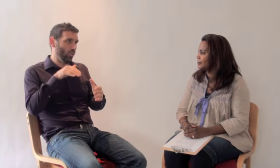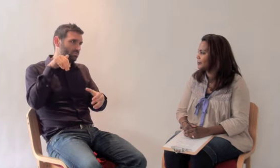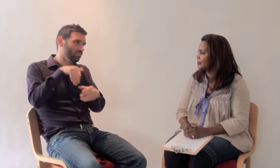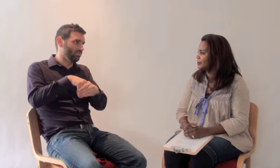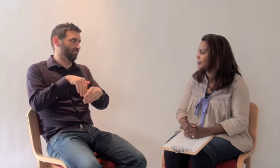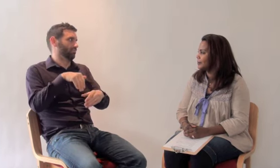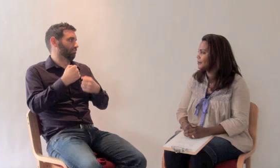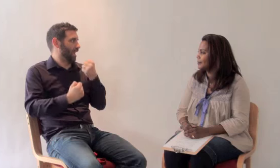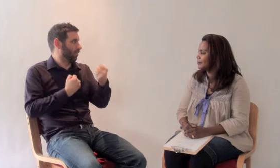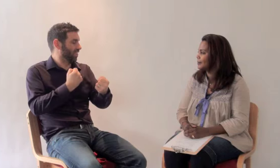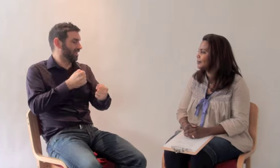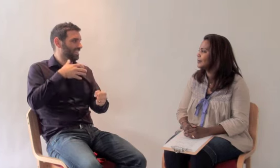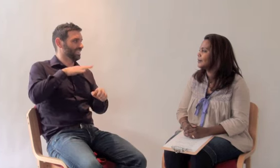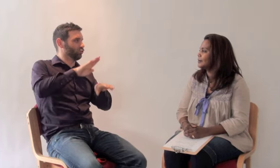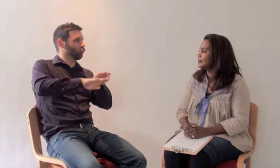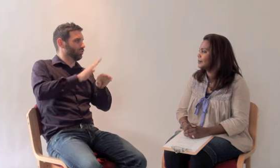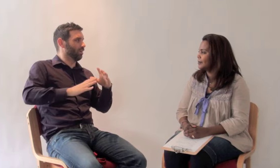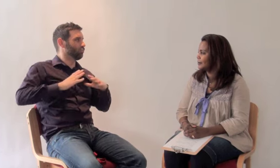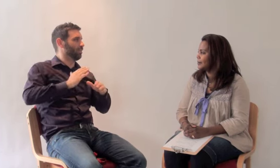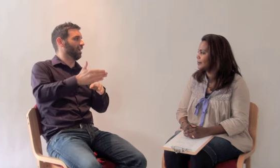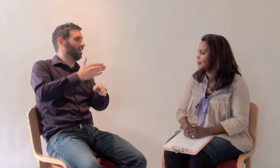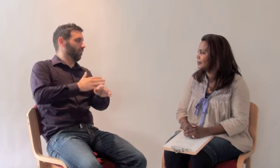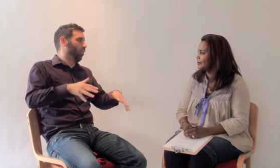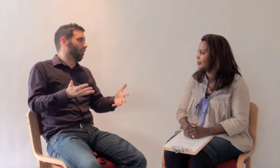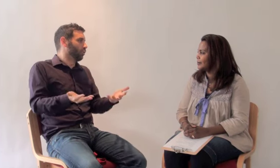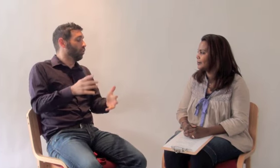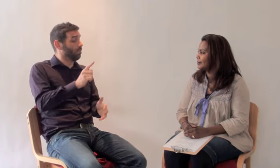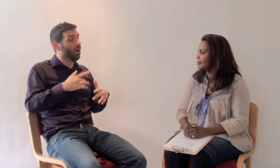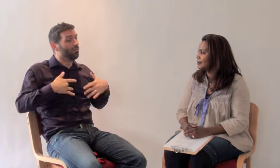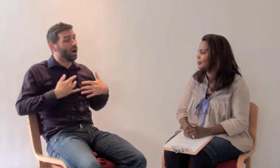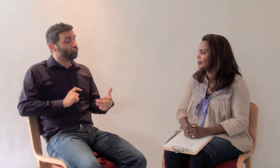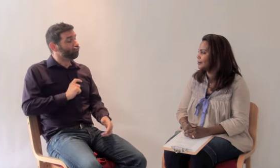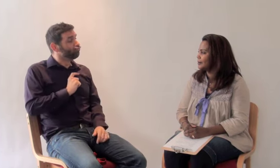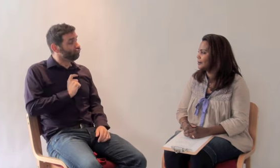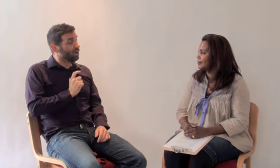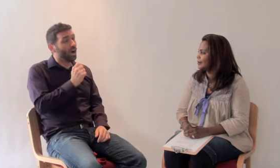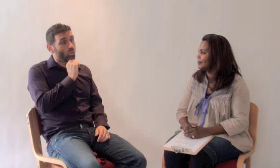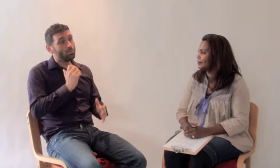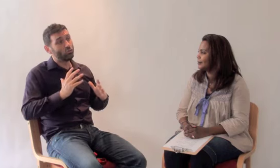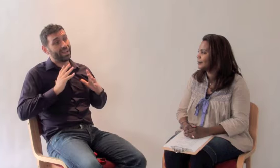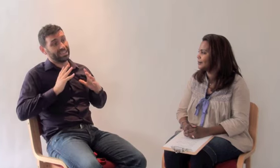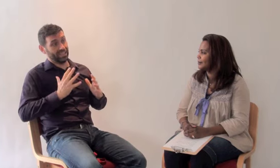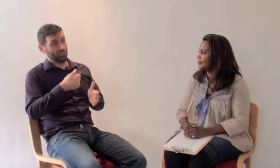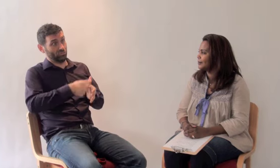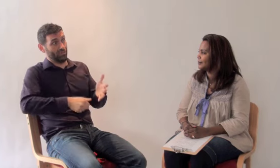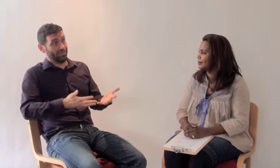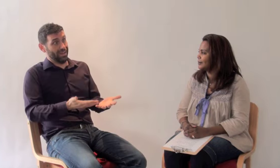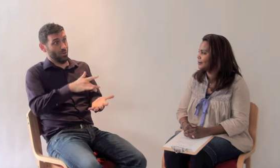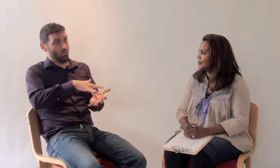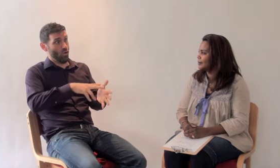enough for a marathon. Obviously, I needed to train in plenty of time for that, but I felt quite confident, you know,